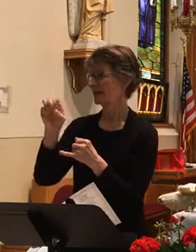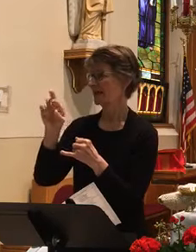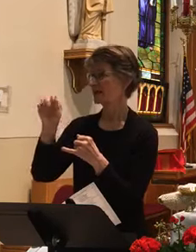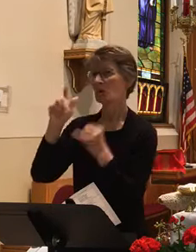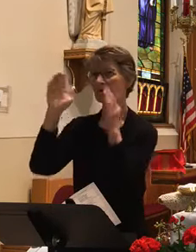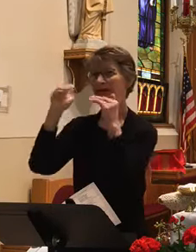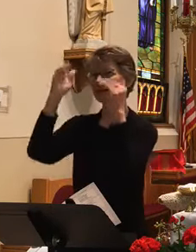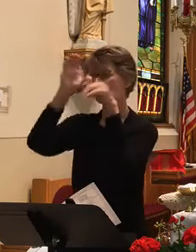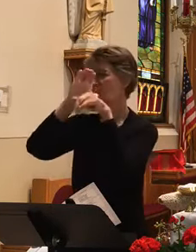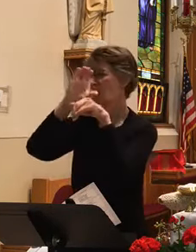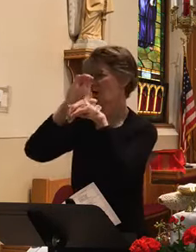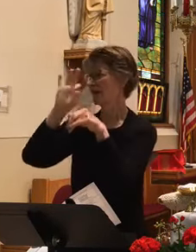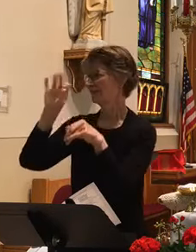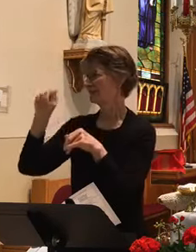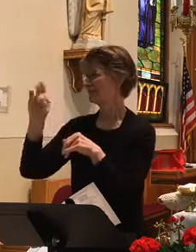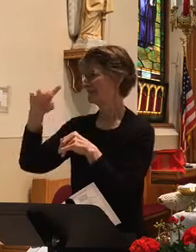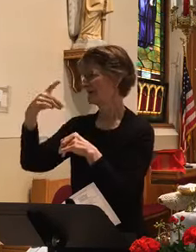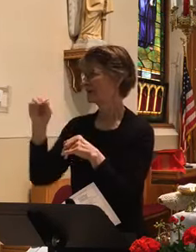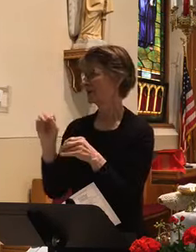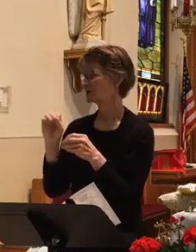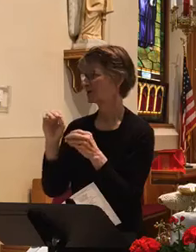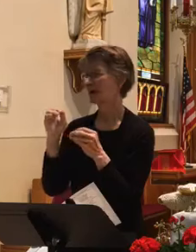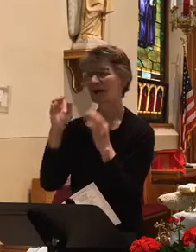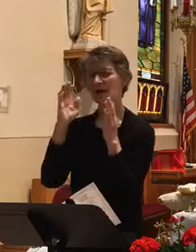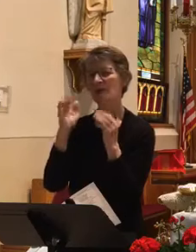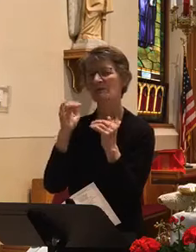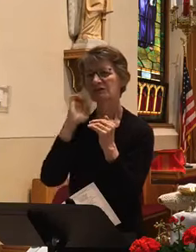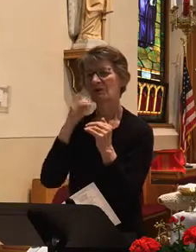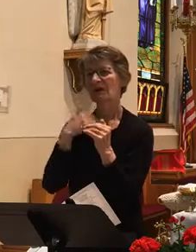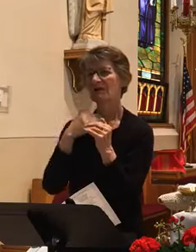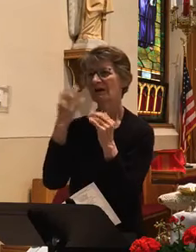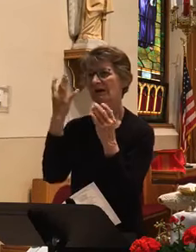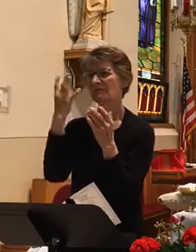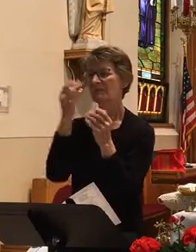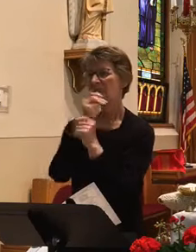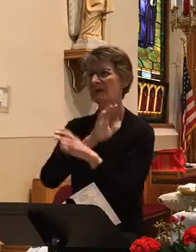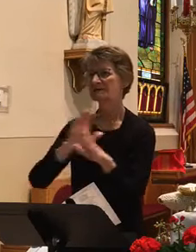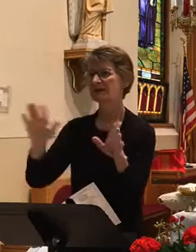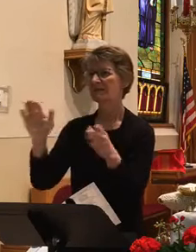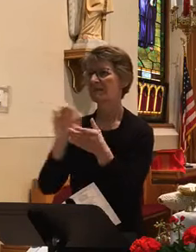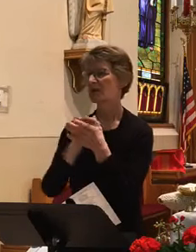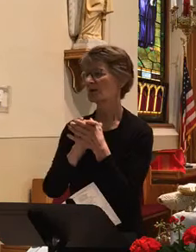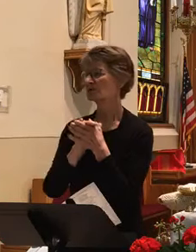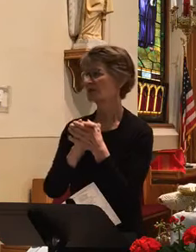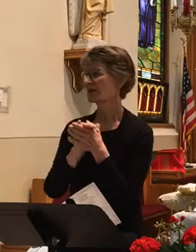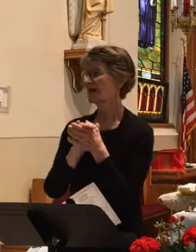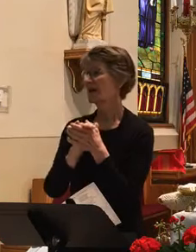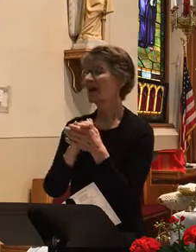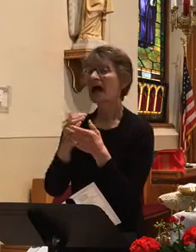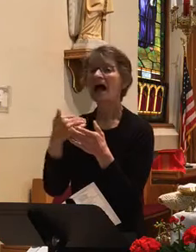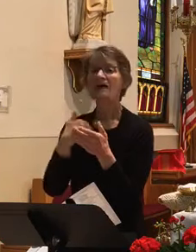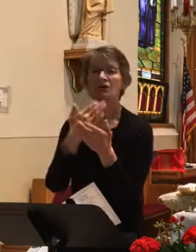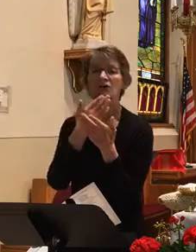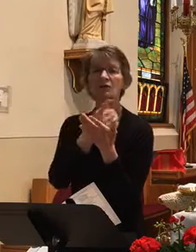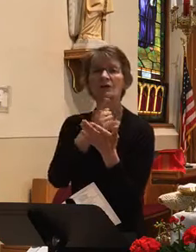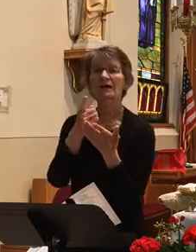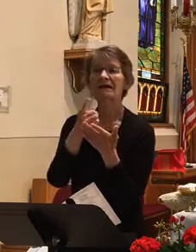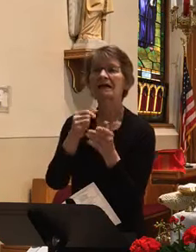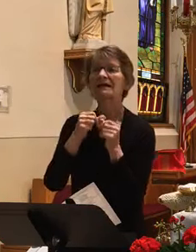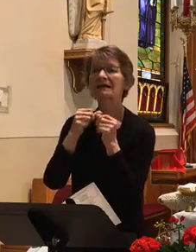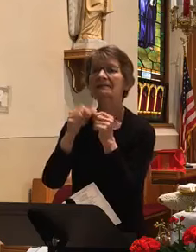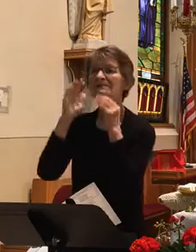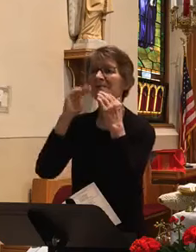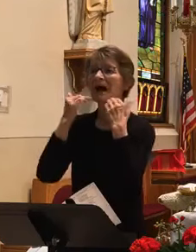holy and happy and a blessed marriage. You all have a good week. Keep up your smiles, kindness,